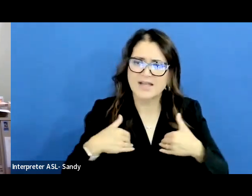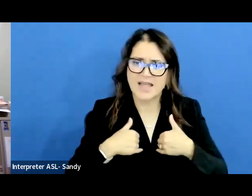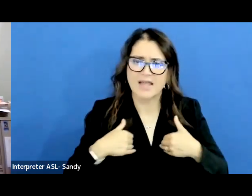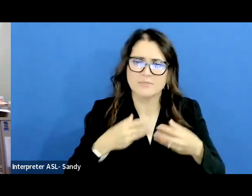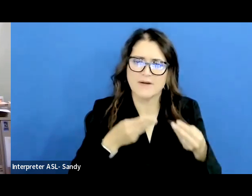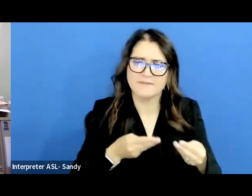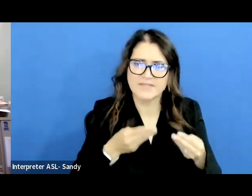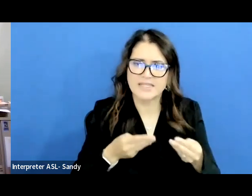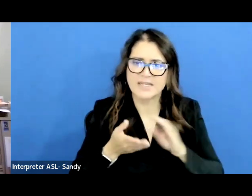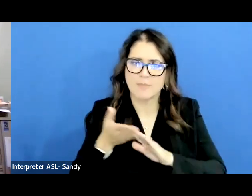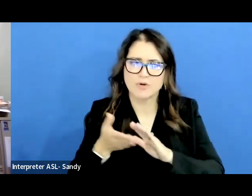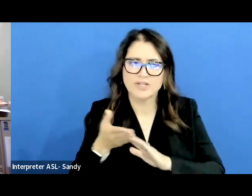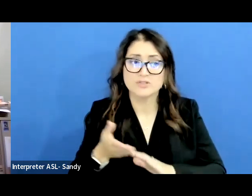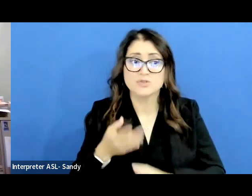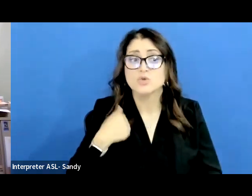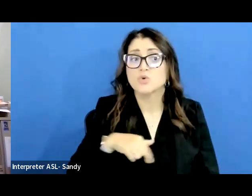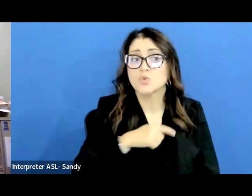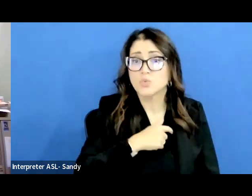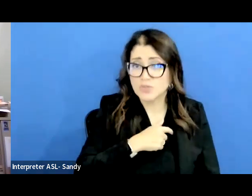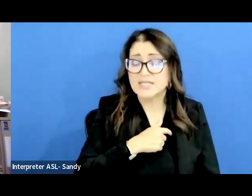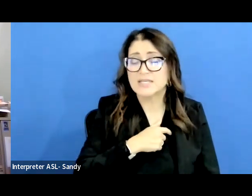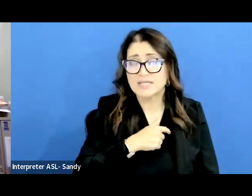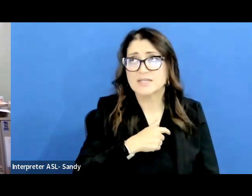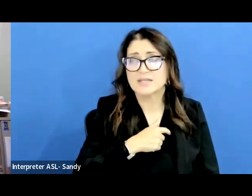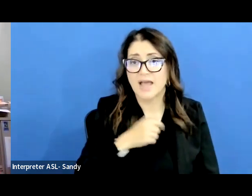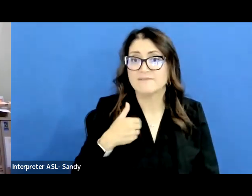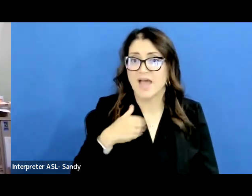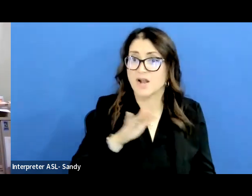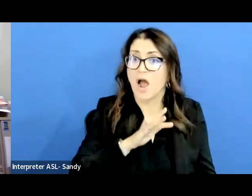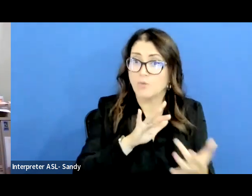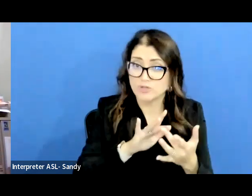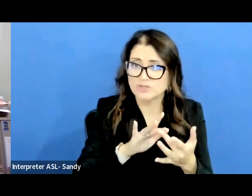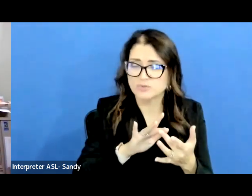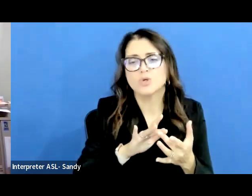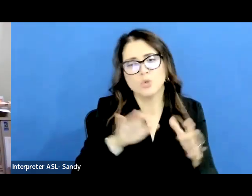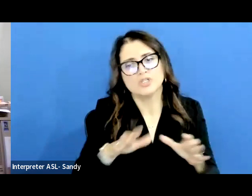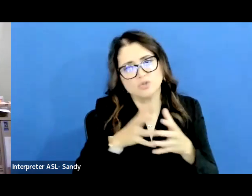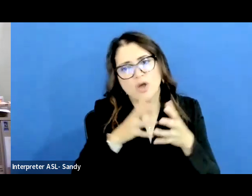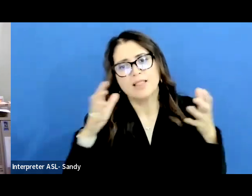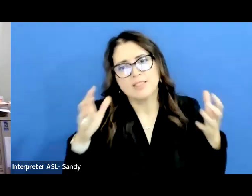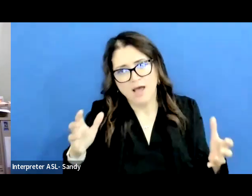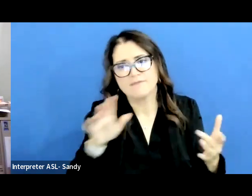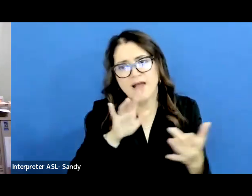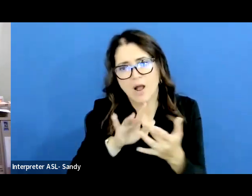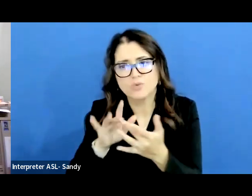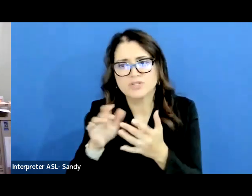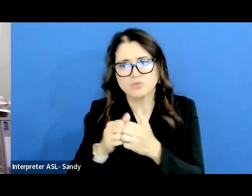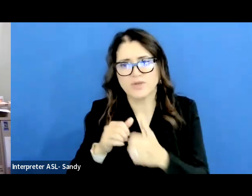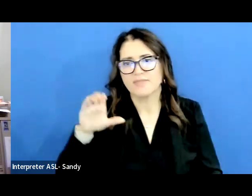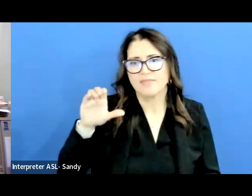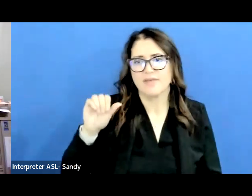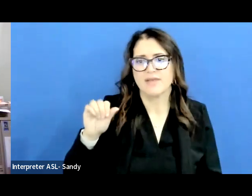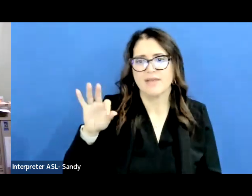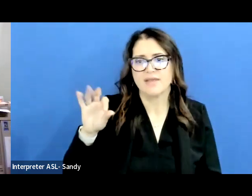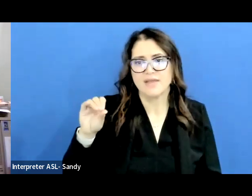We certainly have done outreach with, do a lot of outreach work with CAFOs and people working in